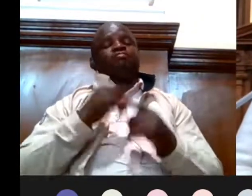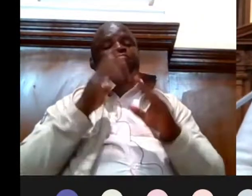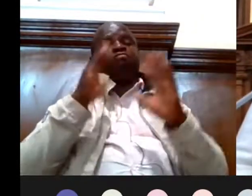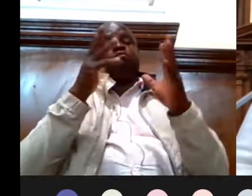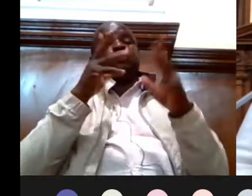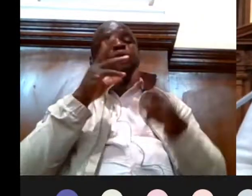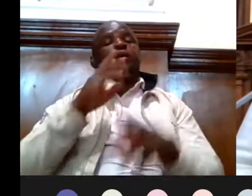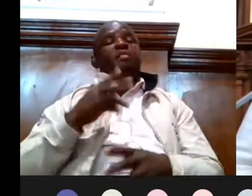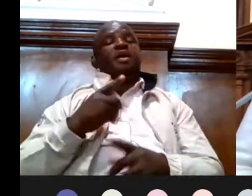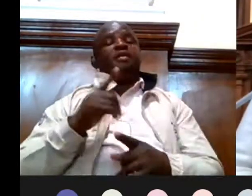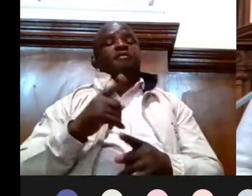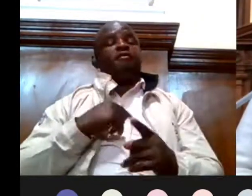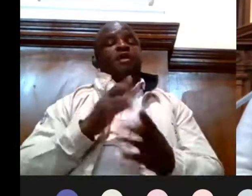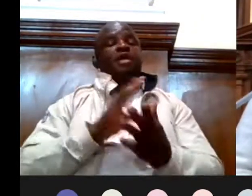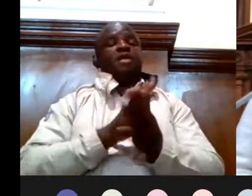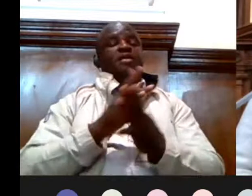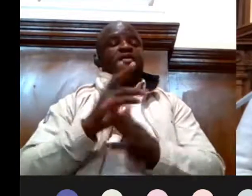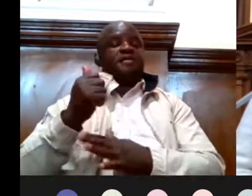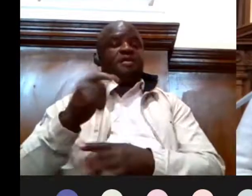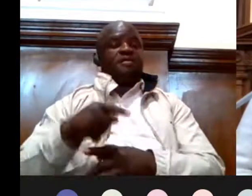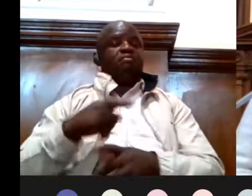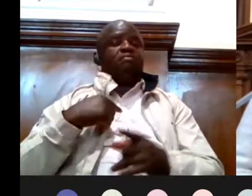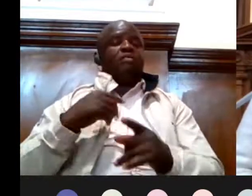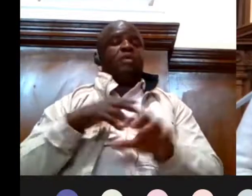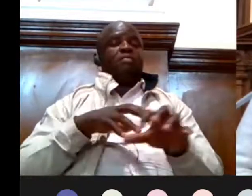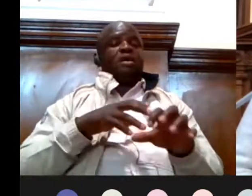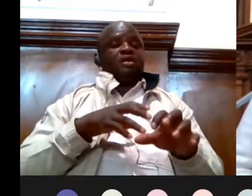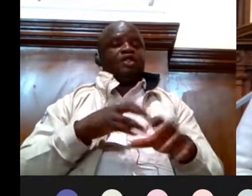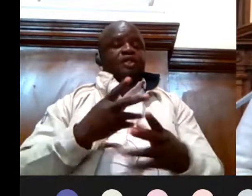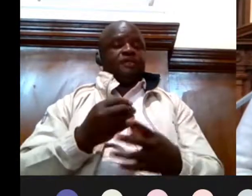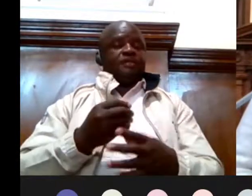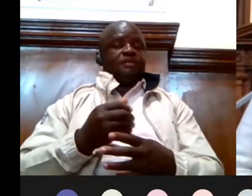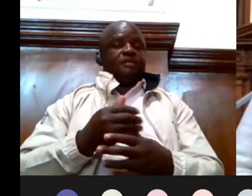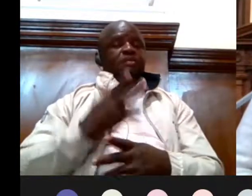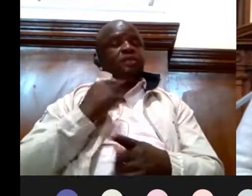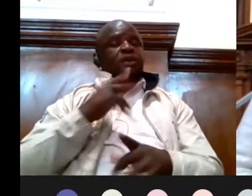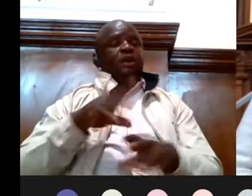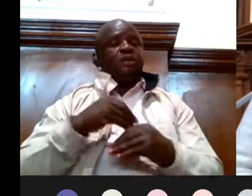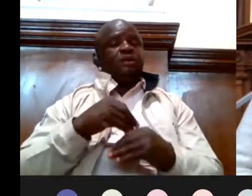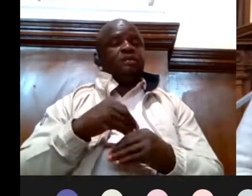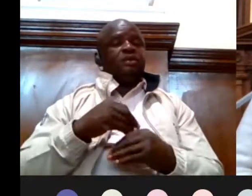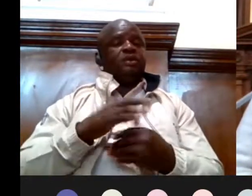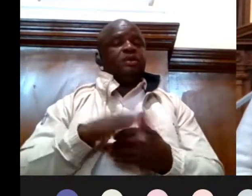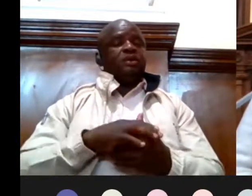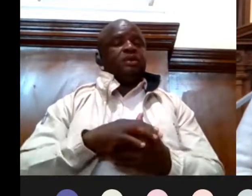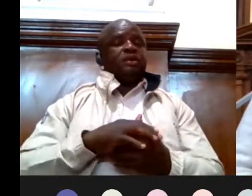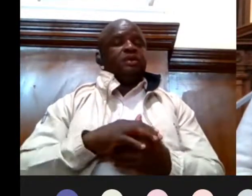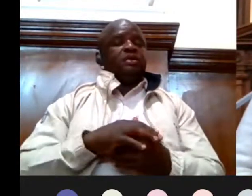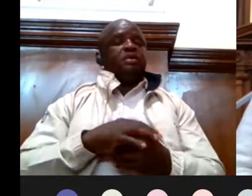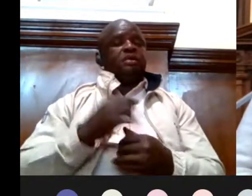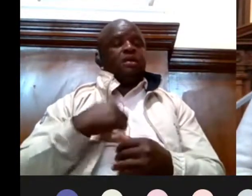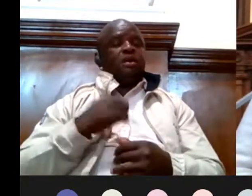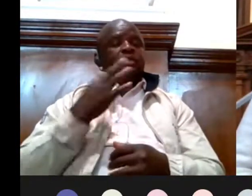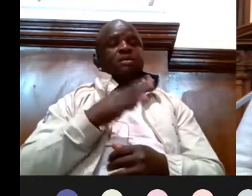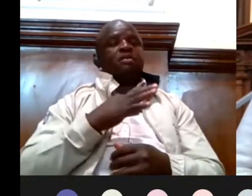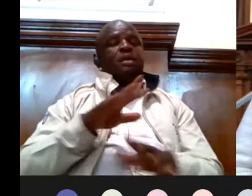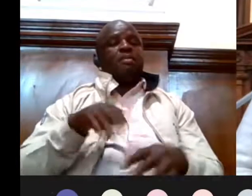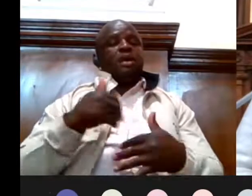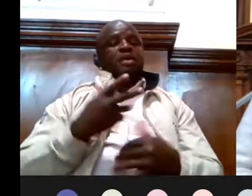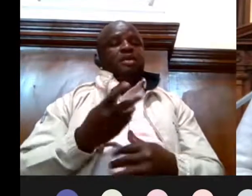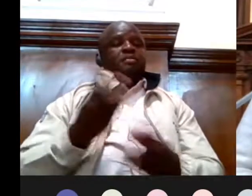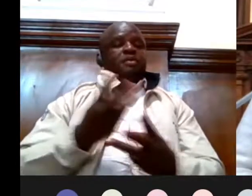ka 1956, Honorable Speaker, ntumelle, Honorable Speaker, ke re hontlo ena ya ketsa